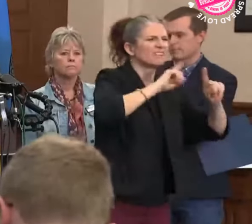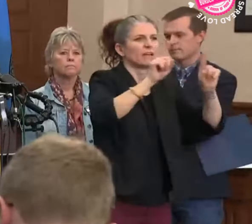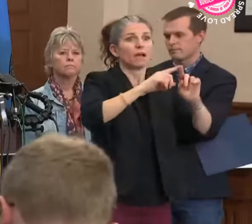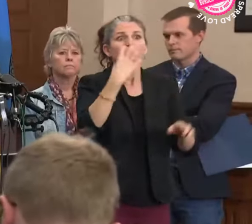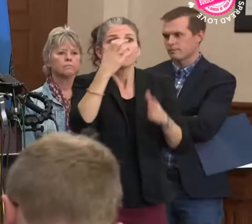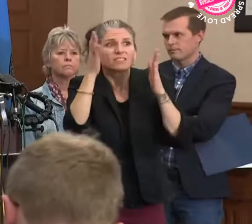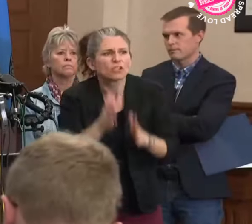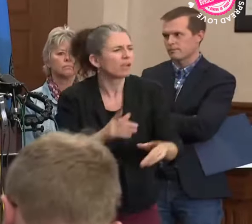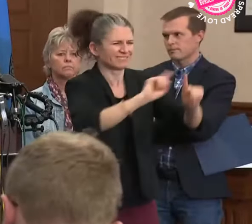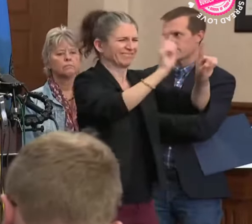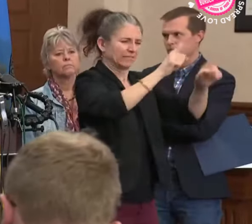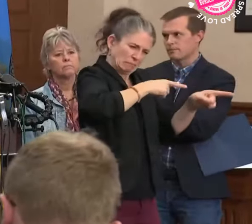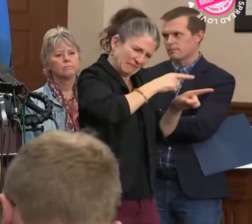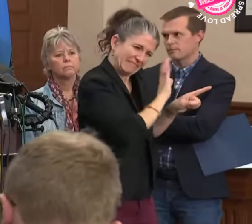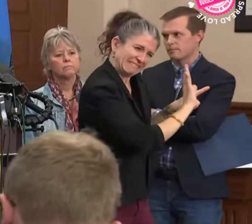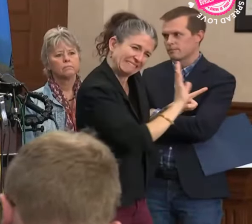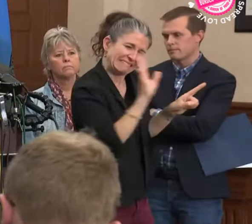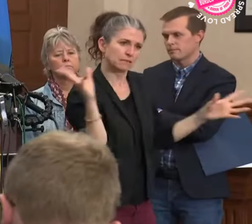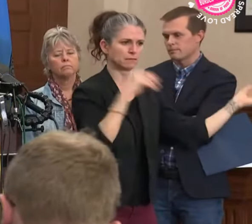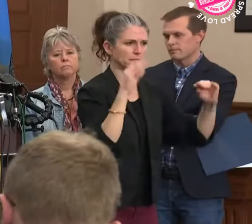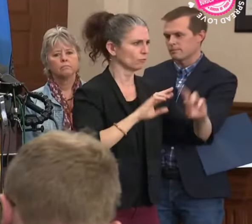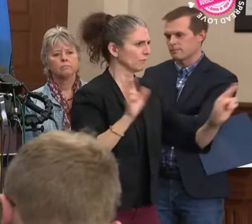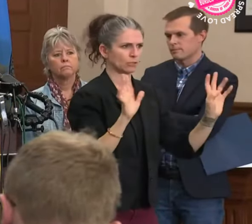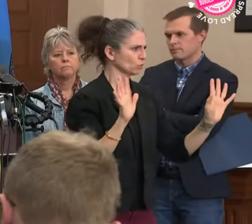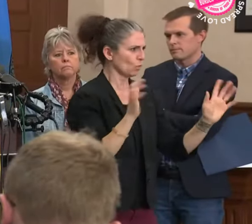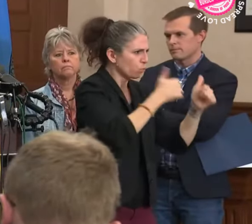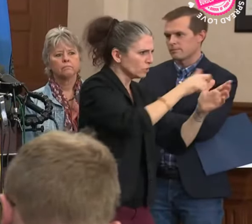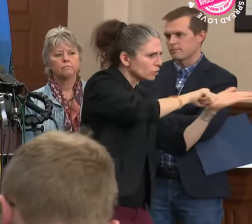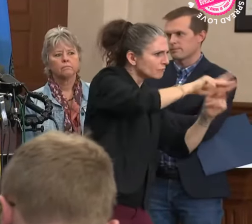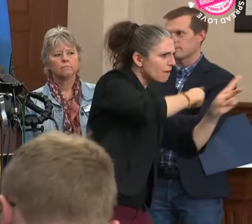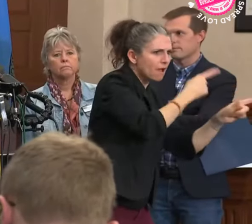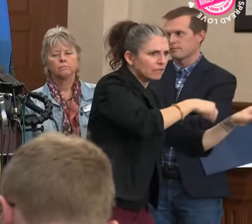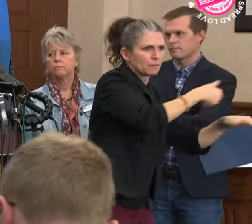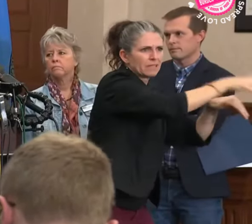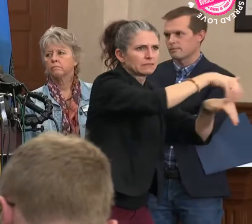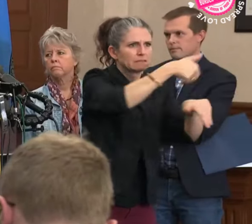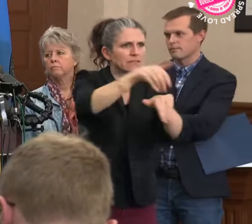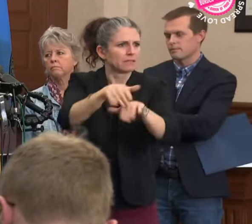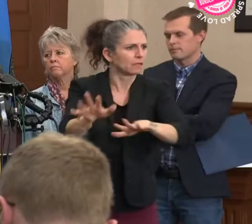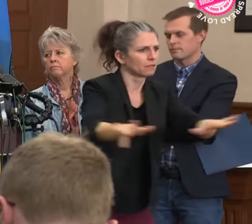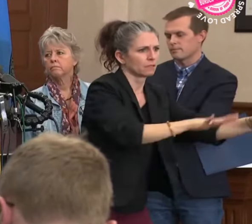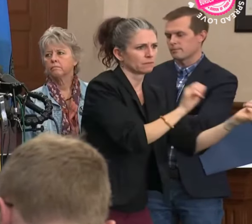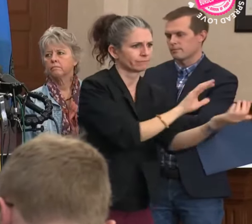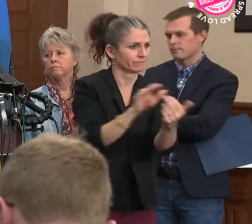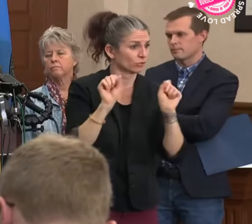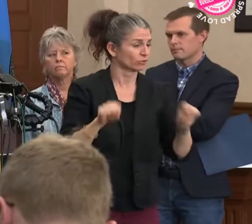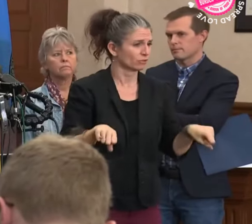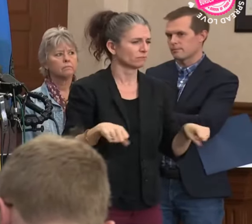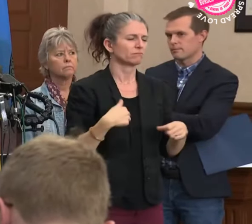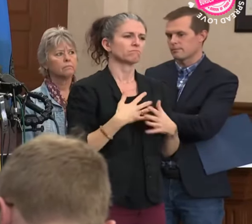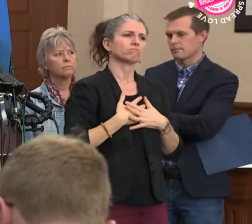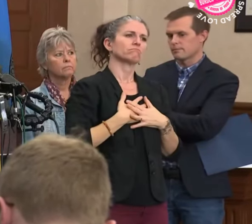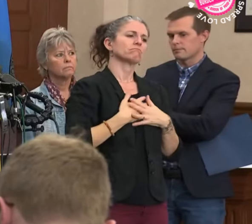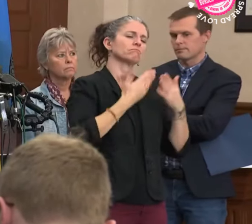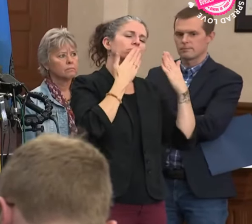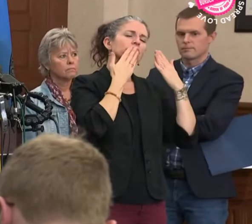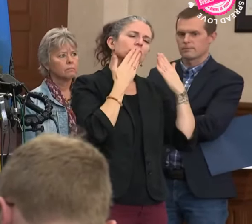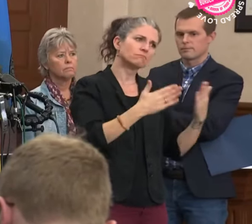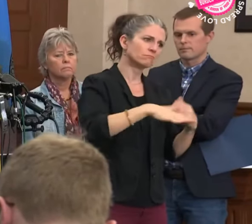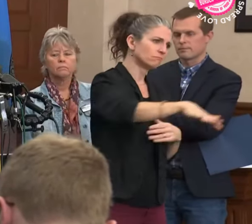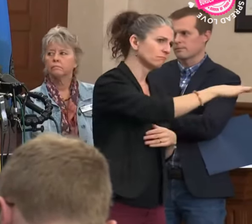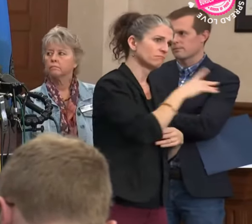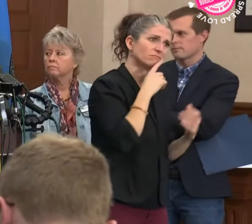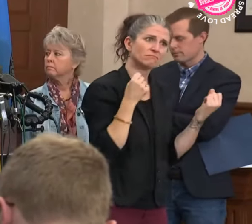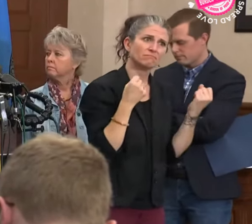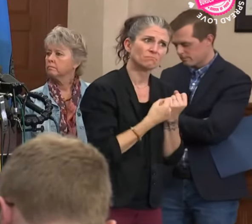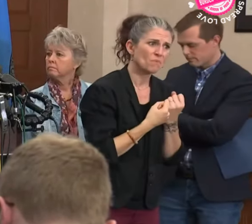would like to also express our appreciation for all of the support that we received and continue to receive even through today. First